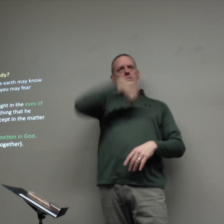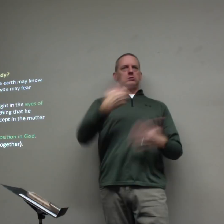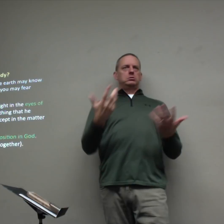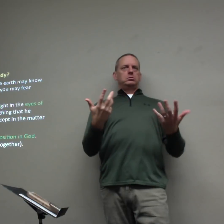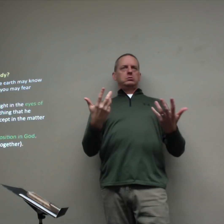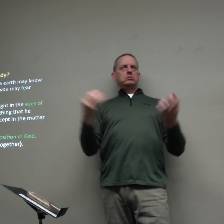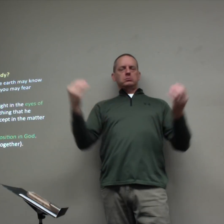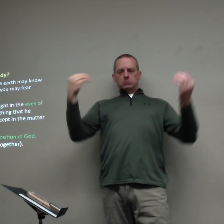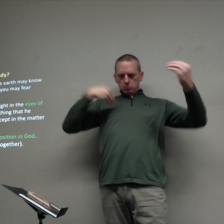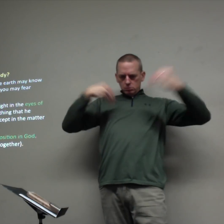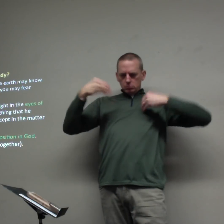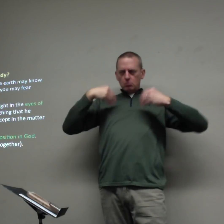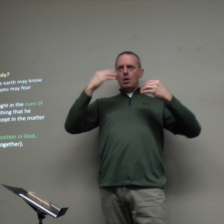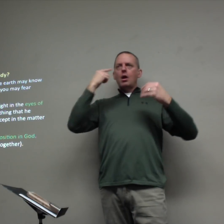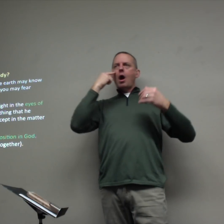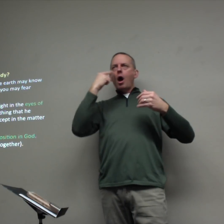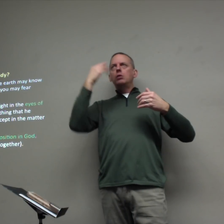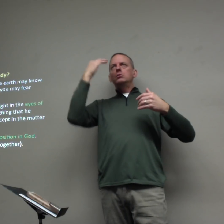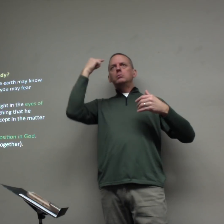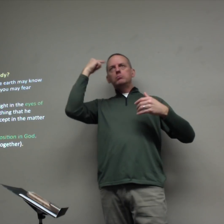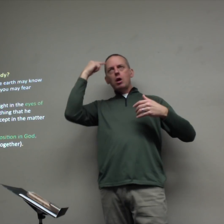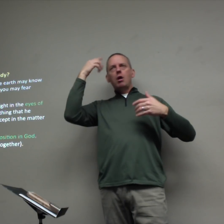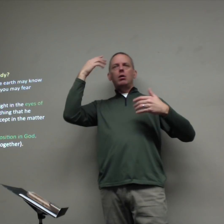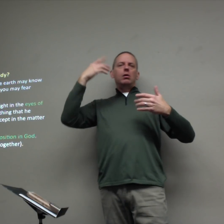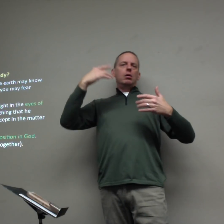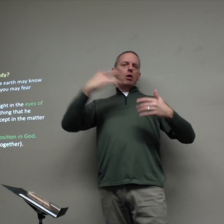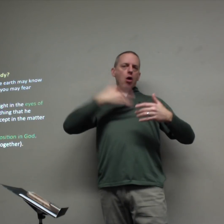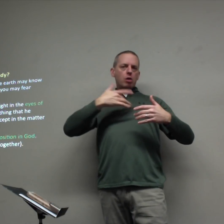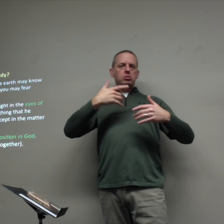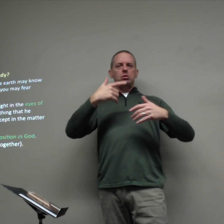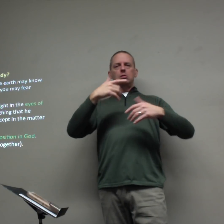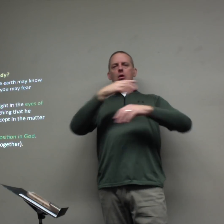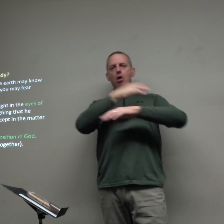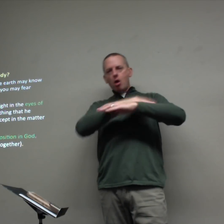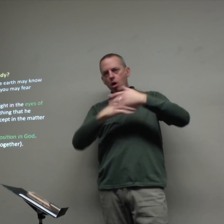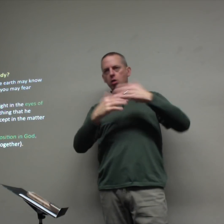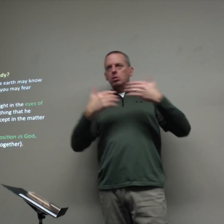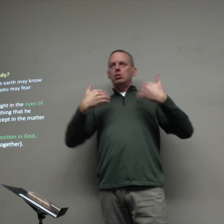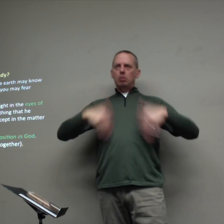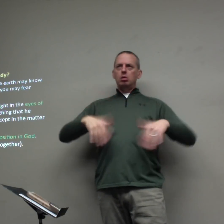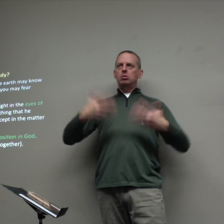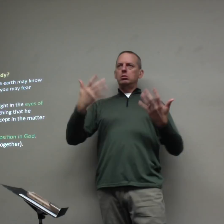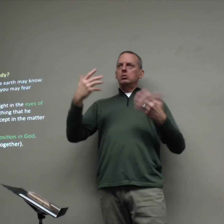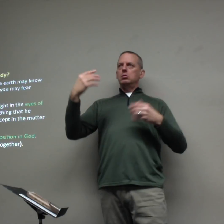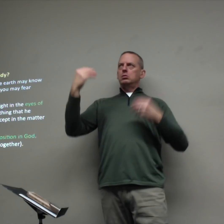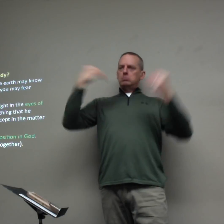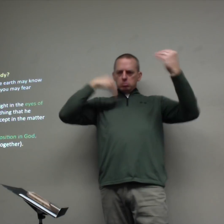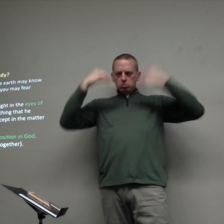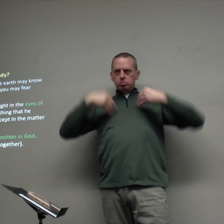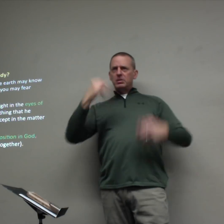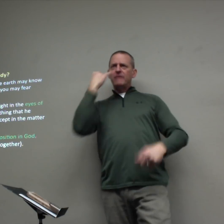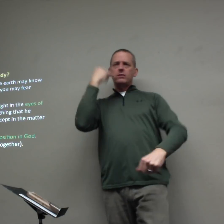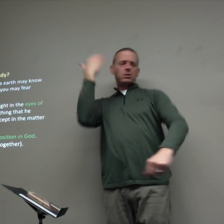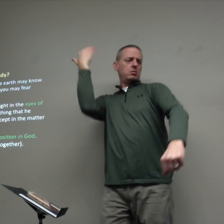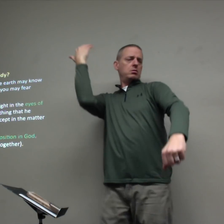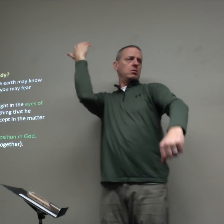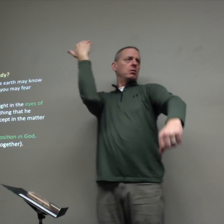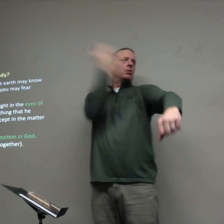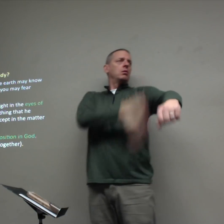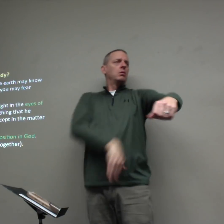us. He gave us all these different things. He gave us eyes. He gave us a brain. He gave us a heart. He gave us hands and arms. He gave us all these different things. If we cut